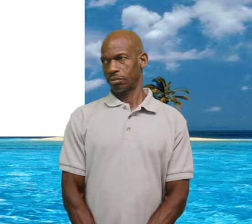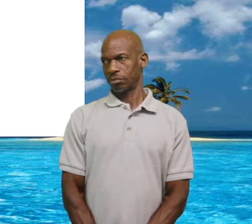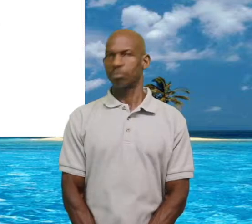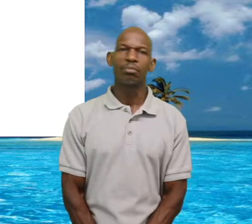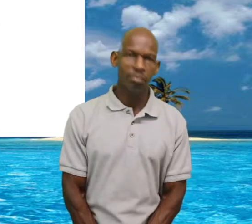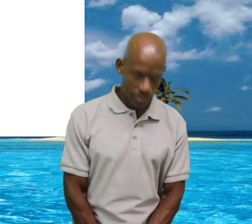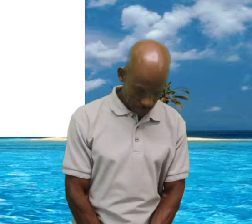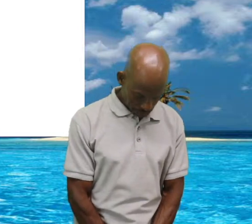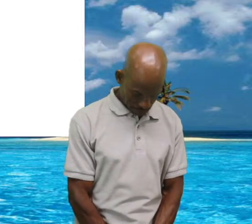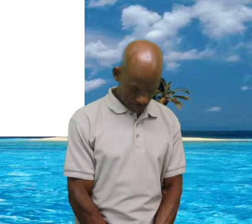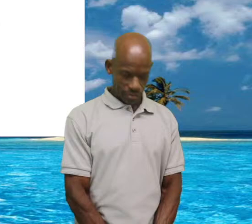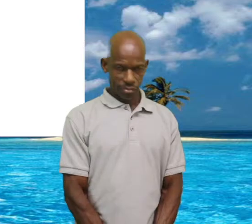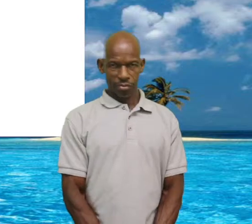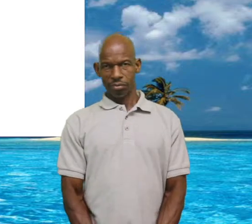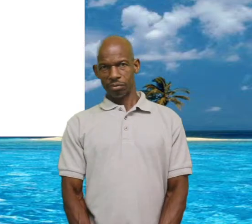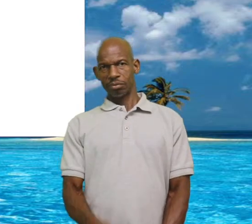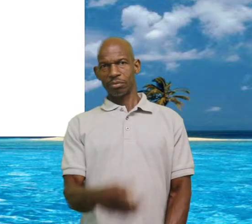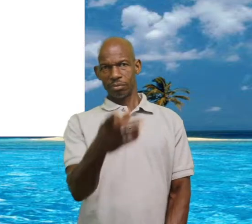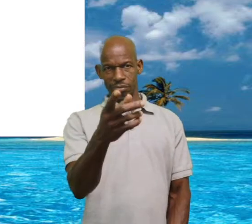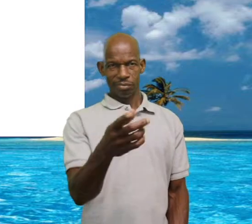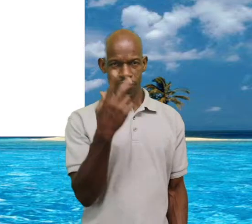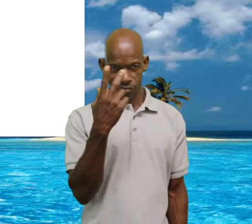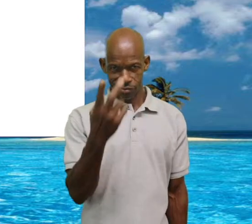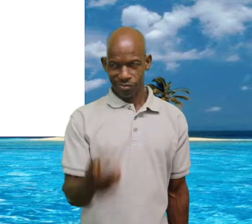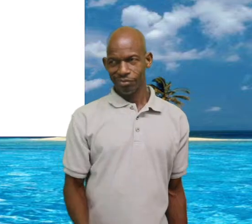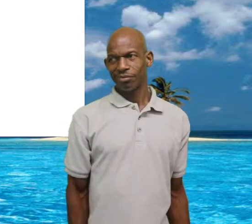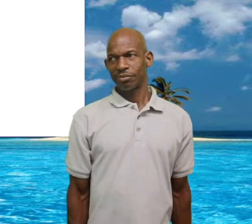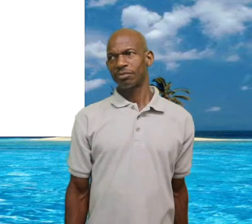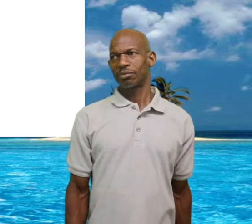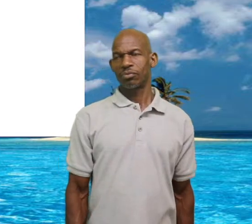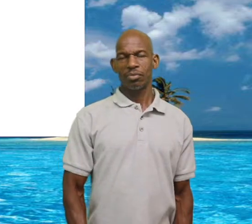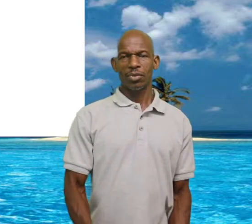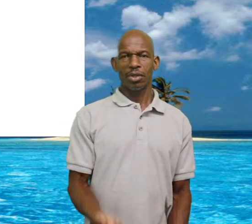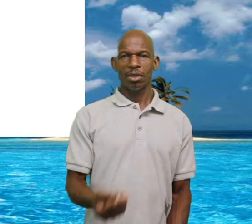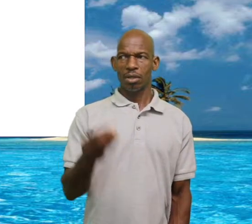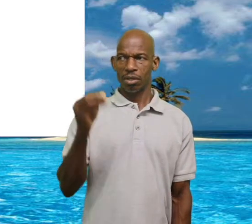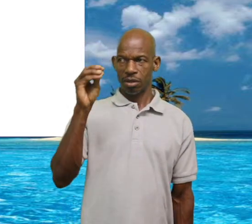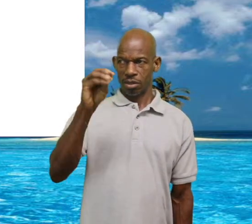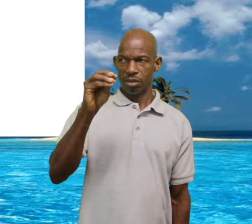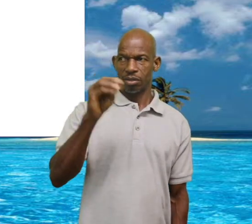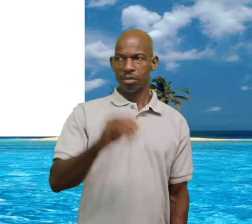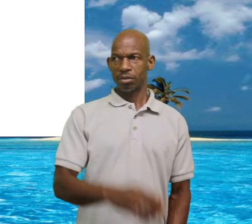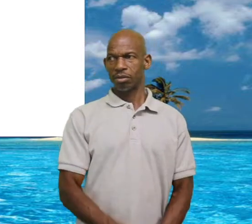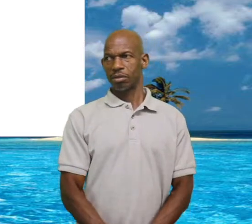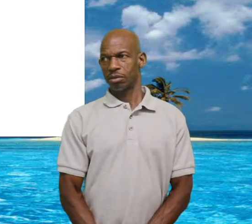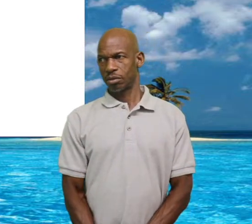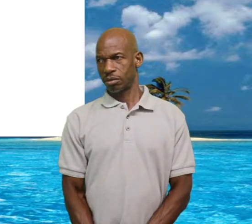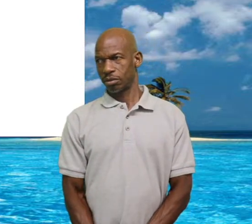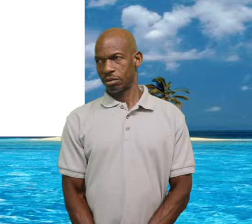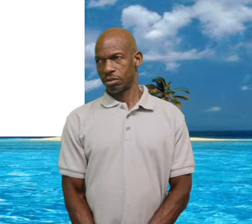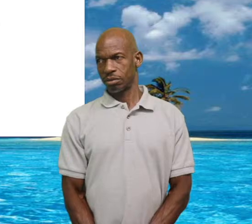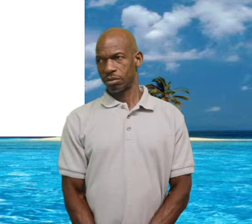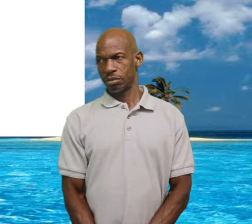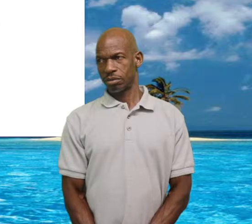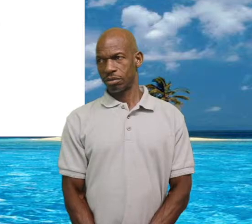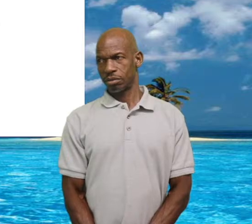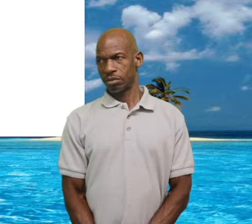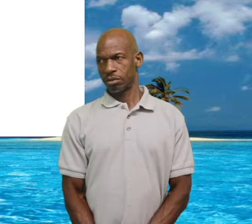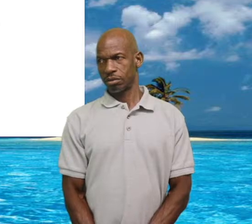So you will see in me using adjective, and this here, as you remember, is the noun, N for